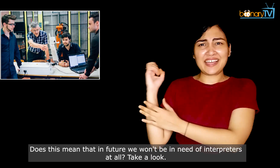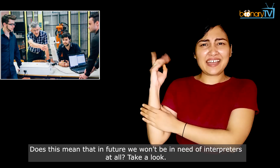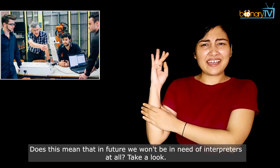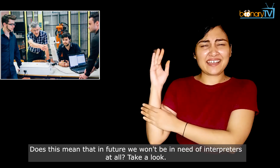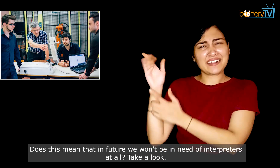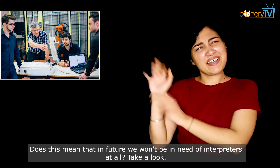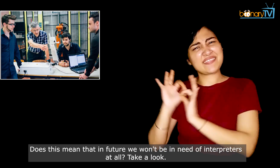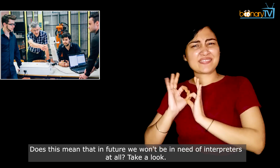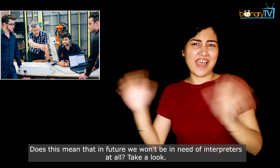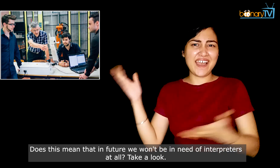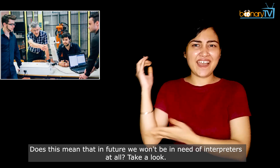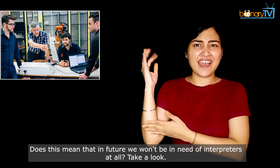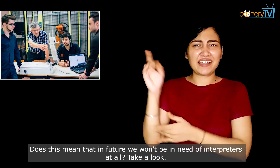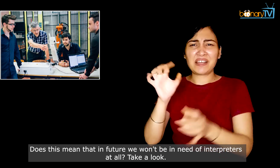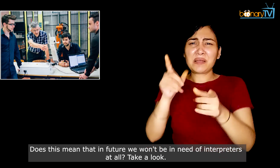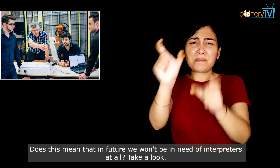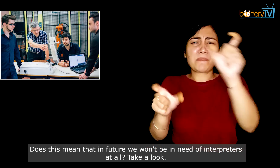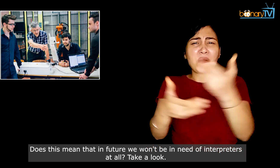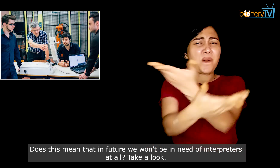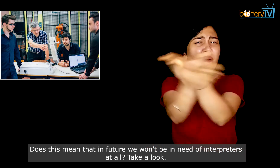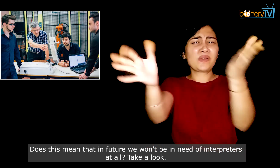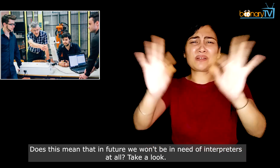won't be in need of interpreters at all?